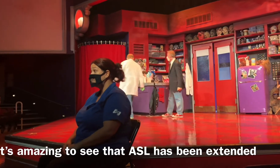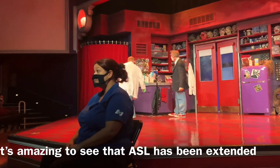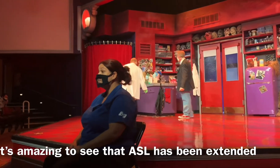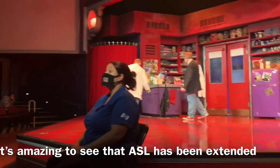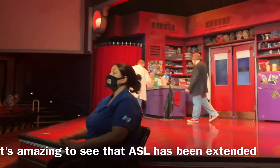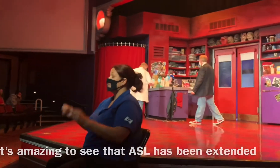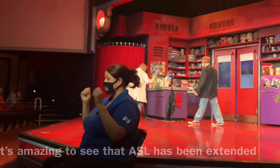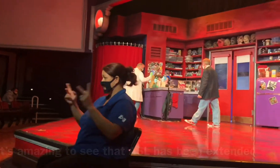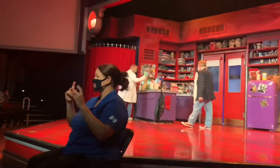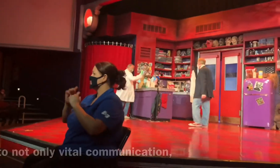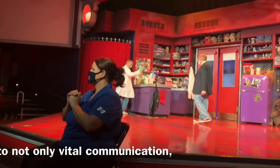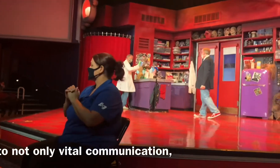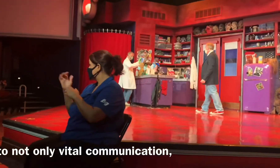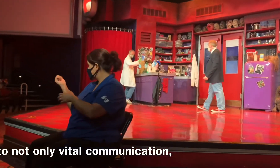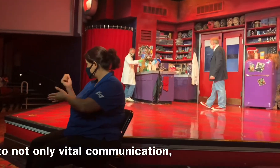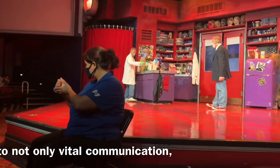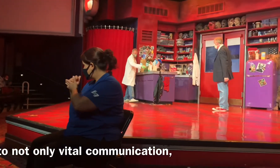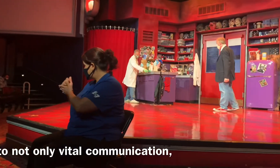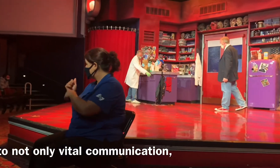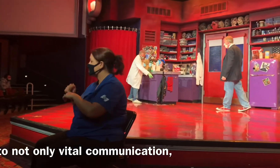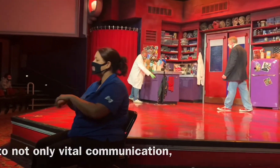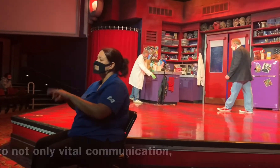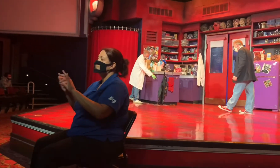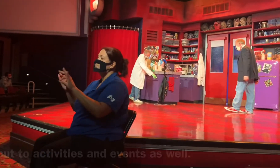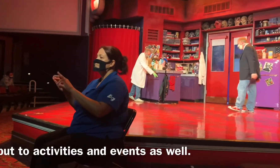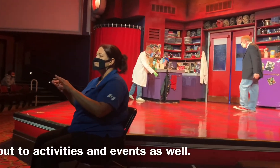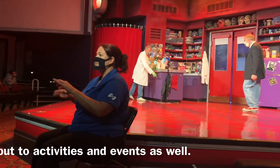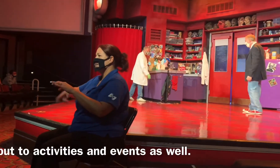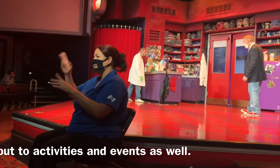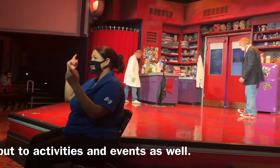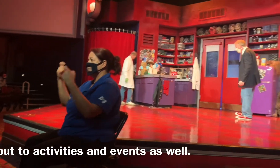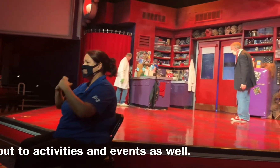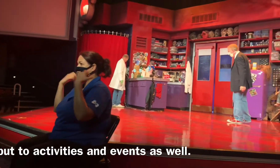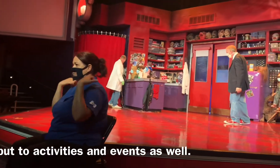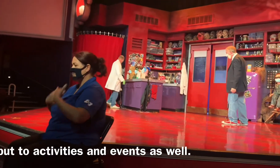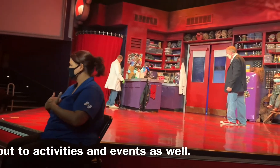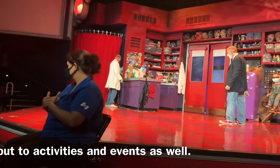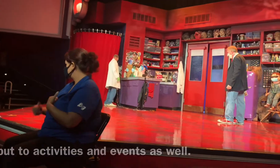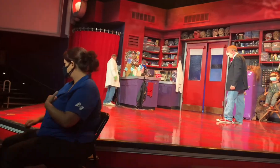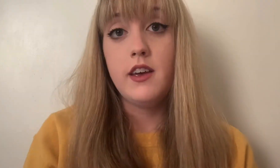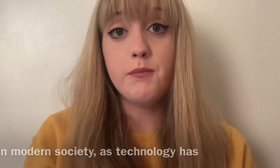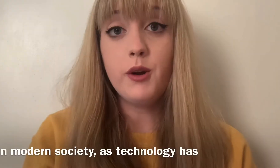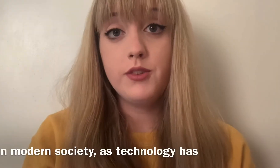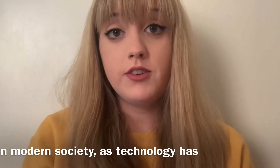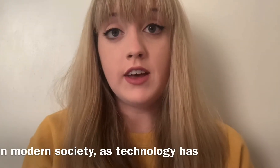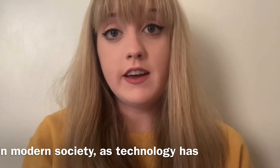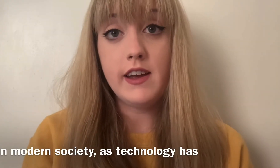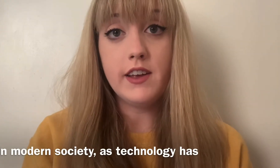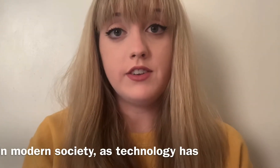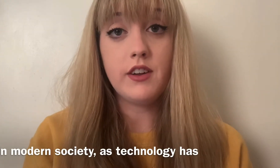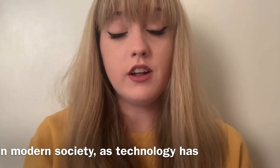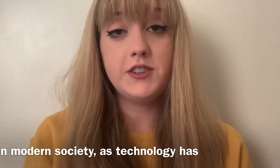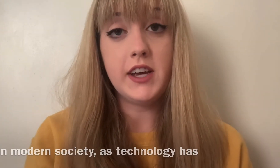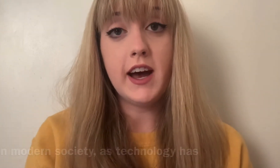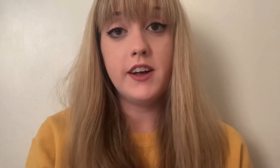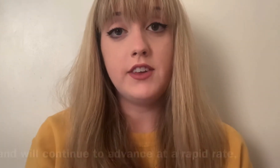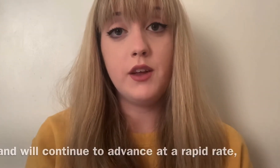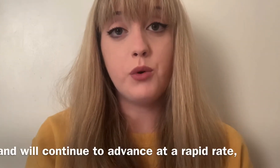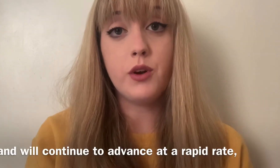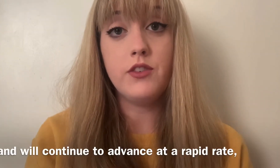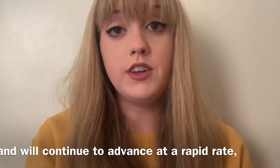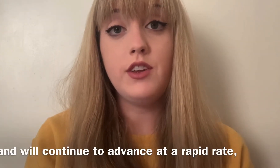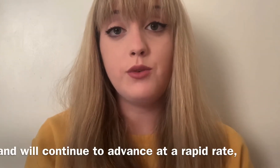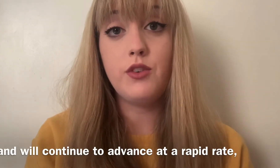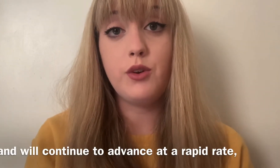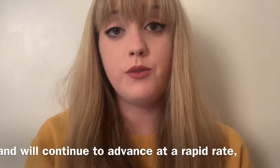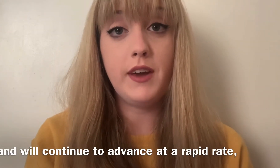asl has been extended to not only vital communication but to activities and events as well in modern society as technology has and